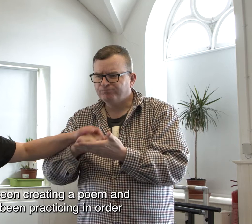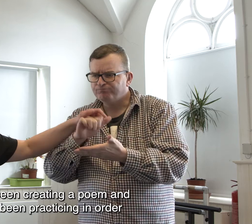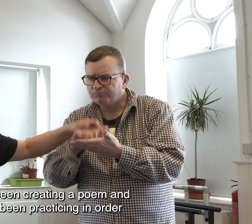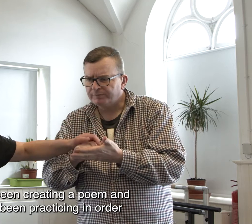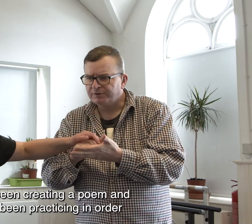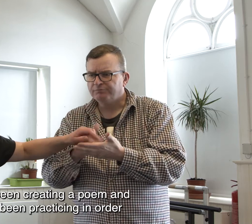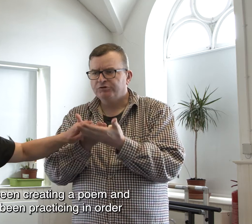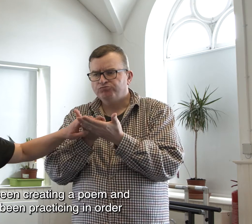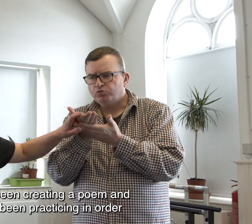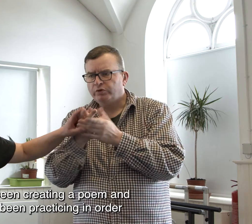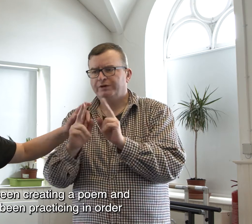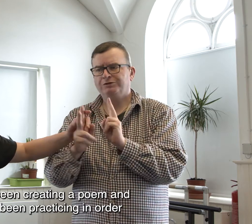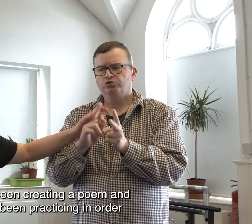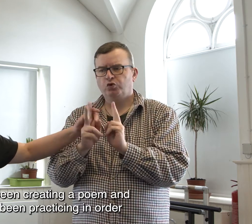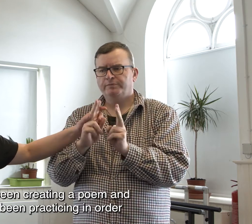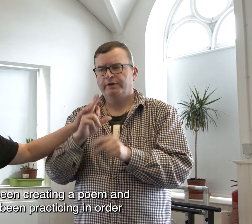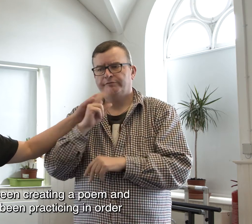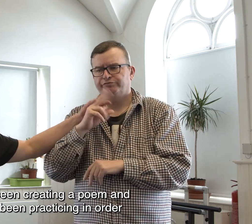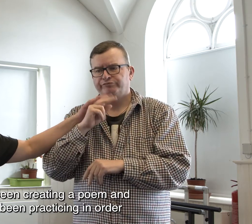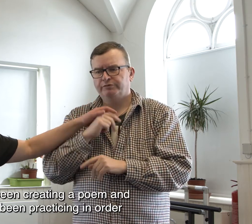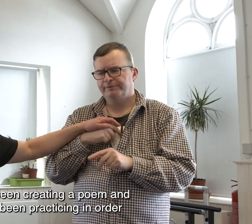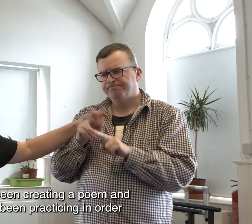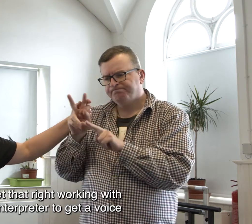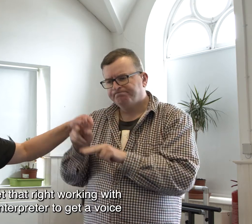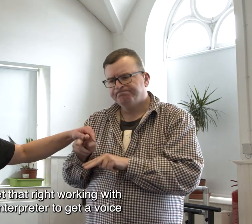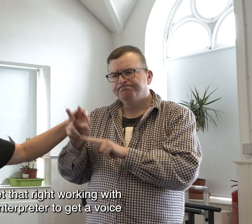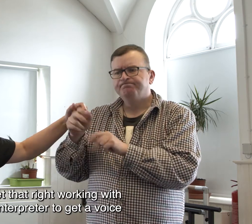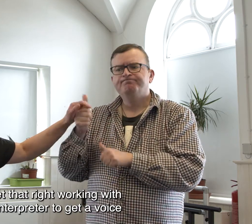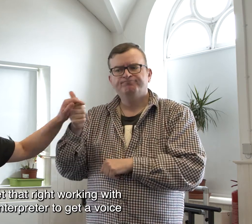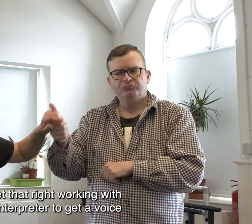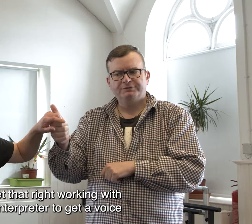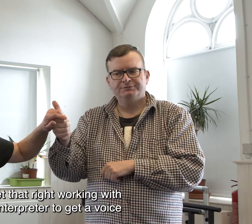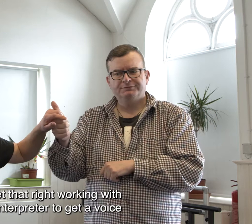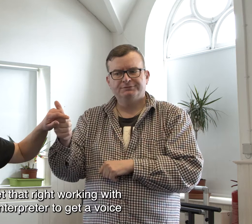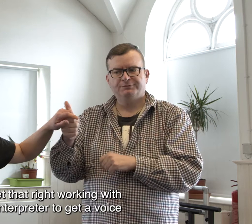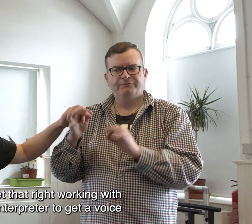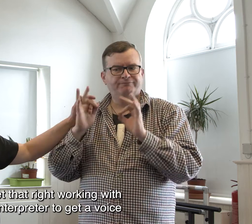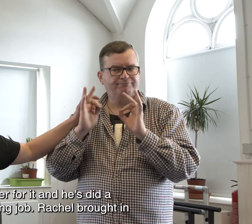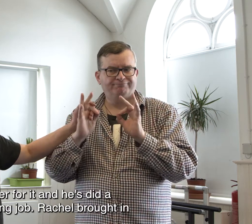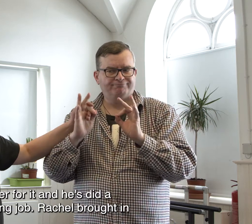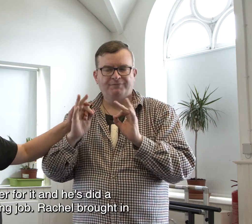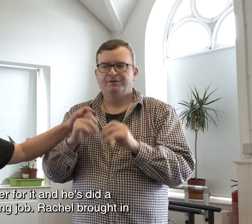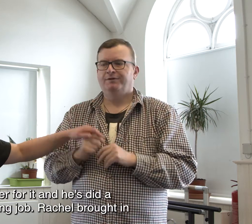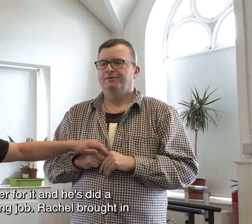poem, and he's been practicing in order to get that right, working with the interpreter to get a voiceover for it, and he did